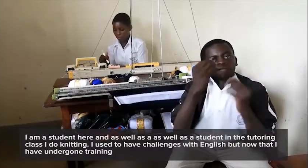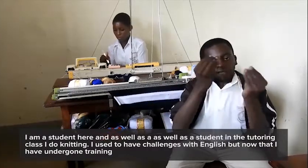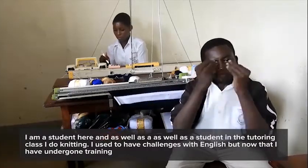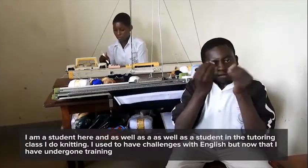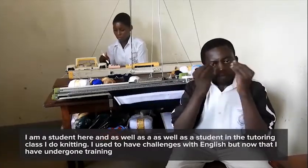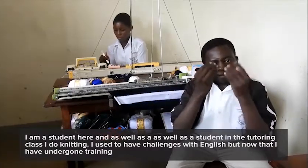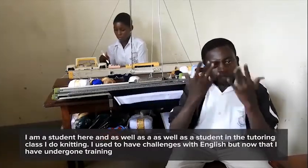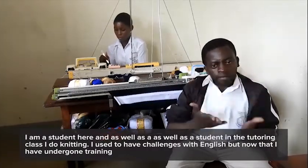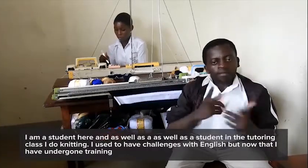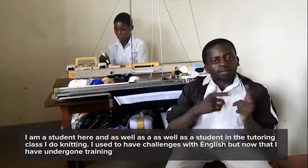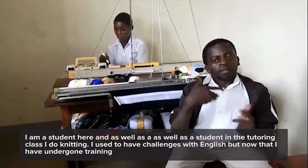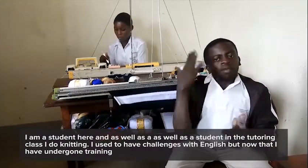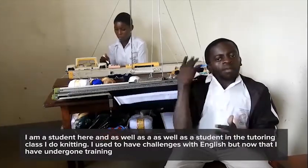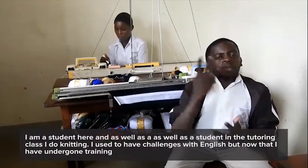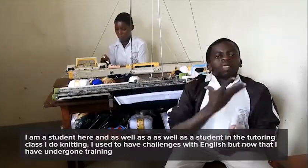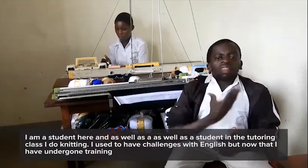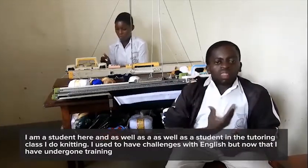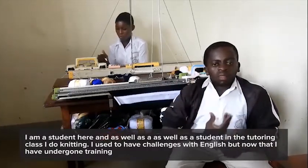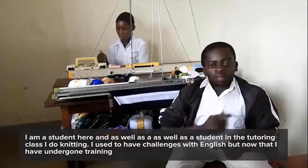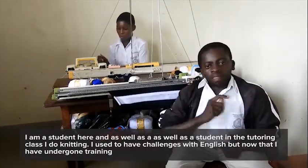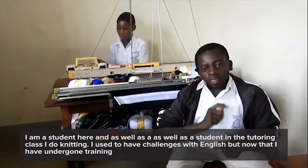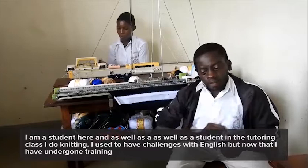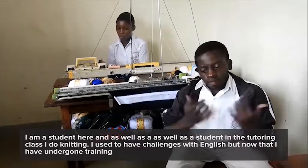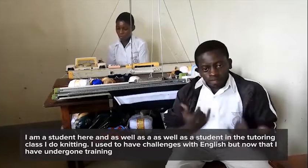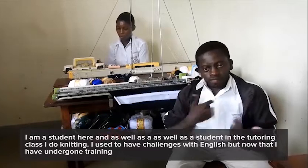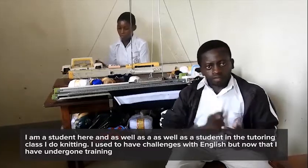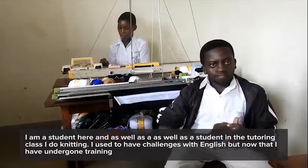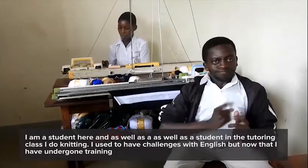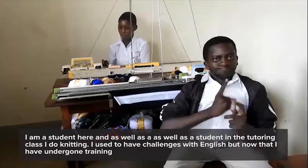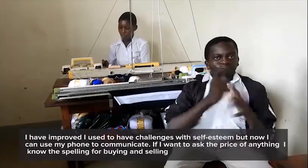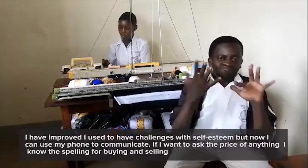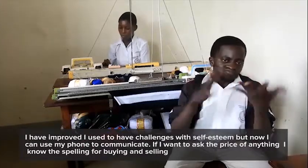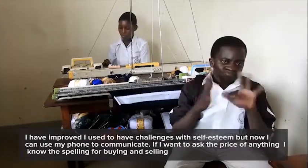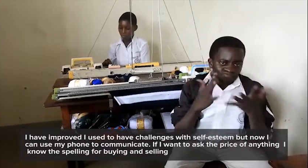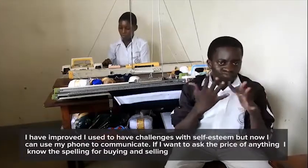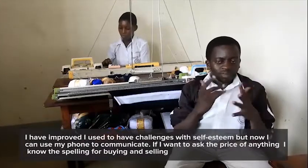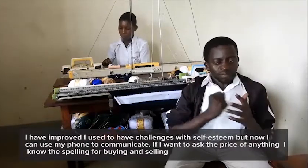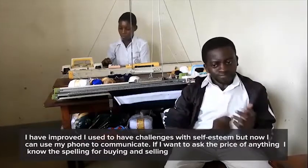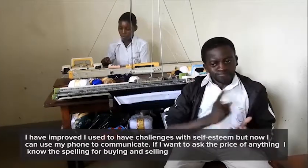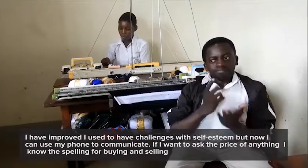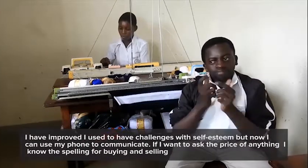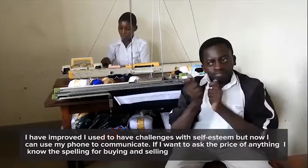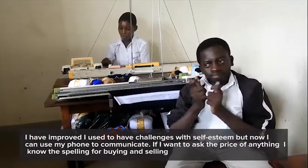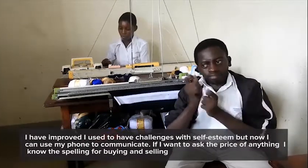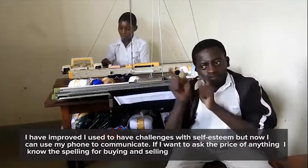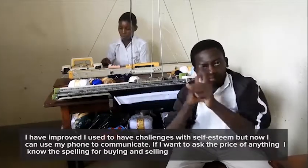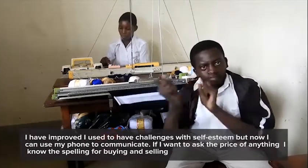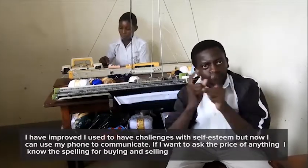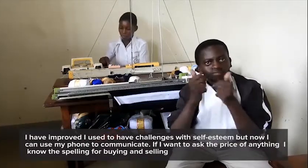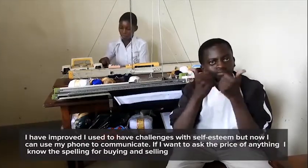but now that I've undergone training, I've improved. I used to have challenges with self-esteem, but now